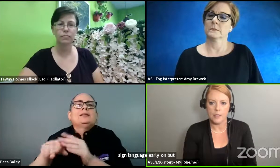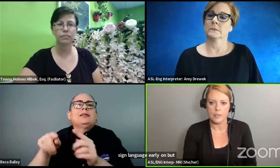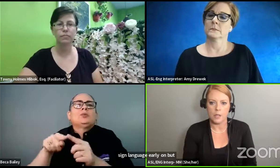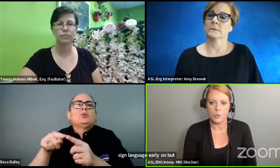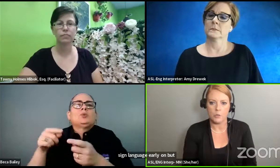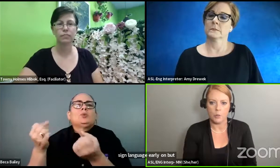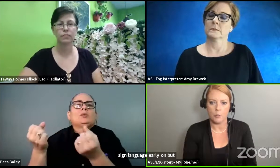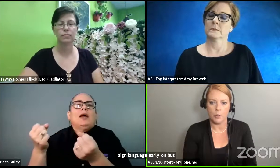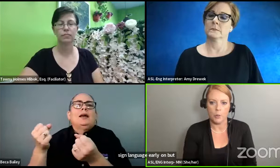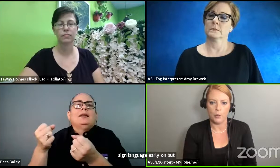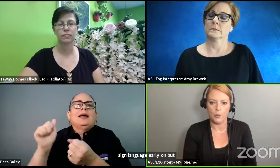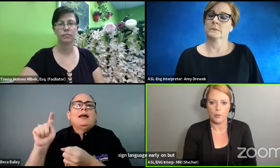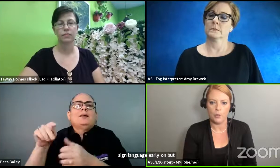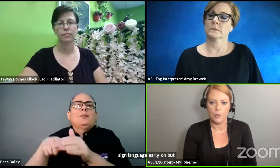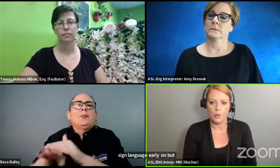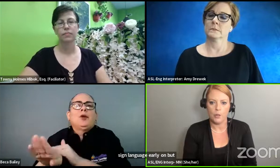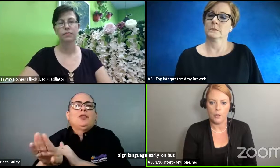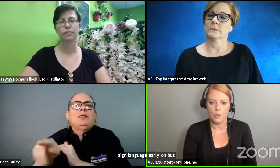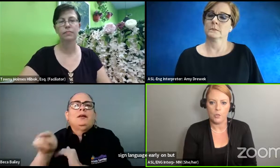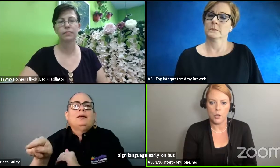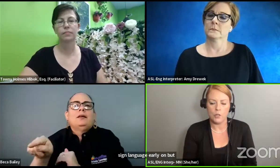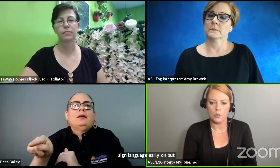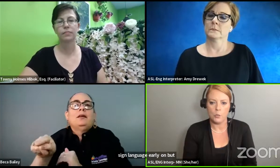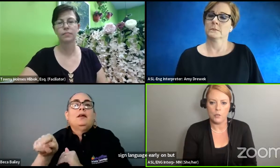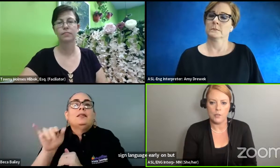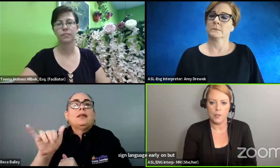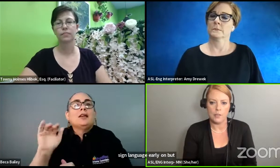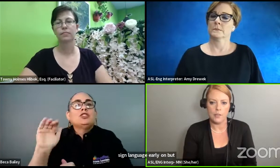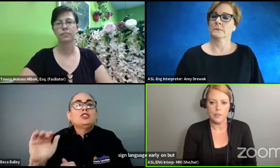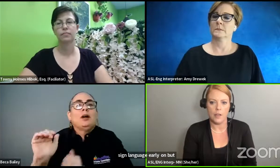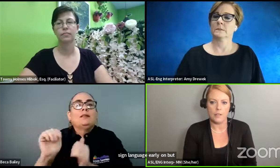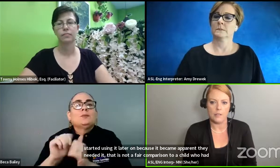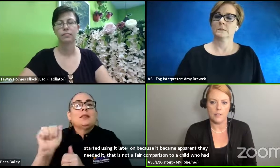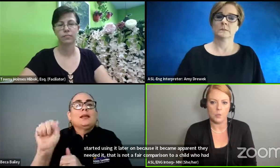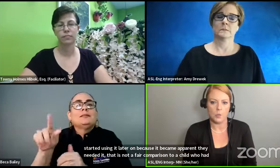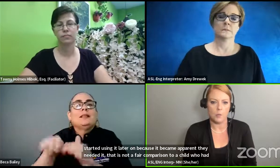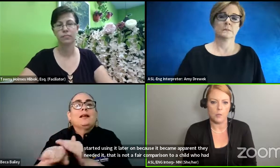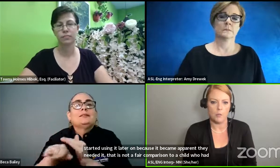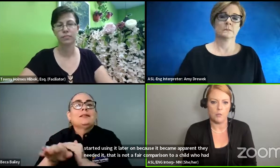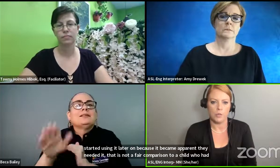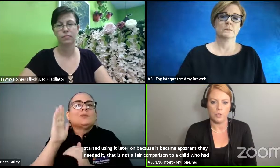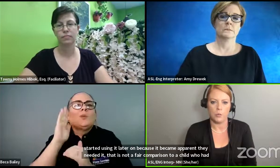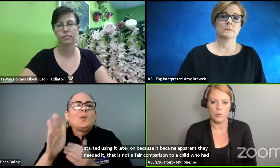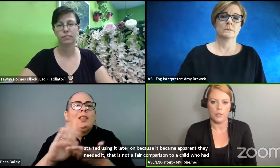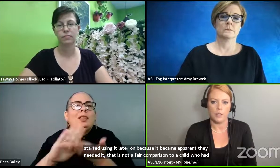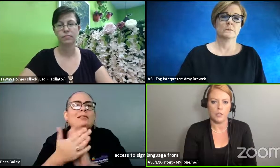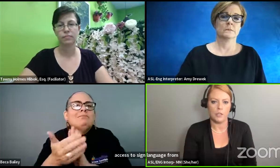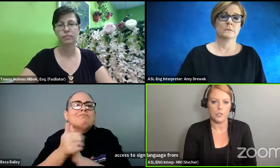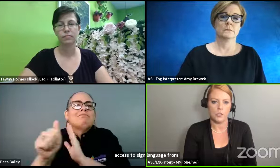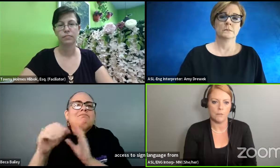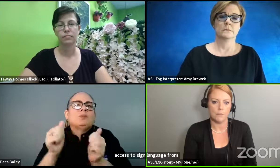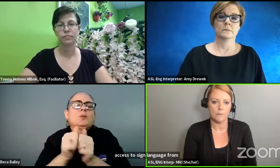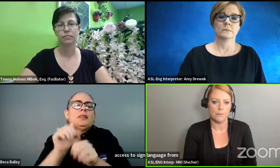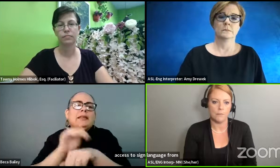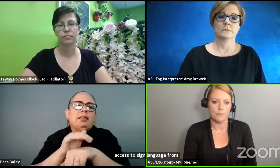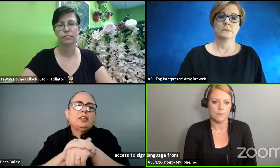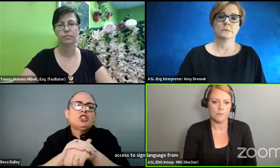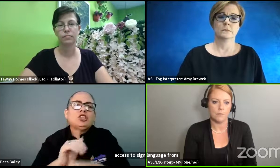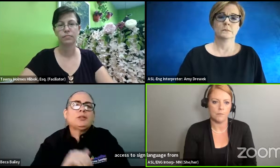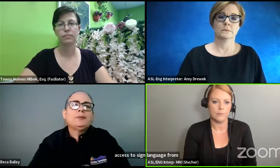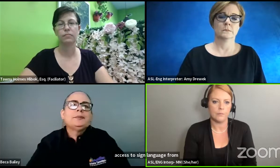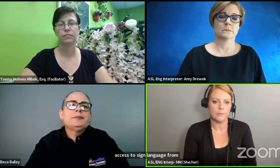access to sign language from birth. The child with ASL access will be proficient with English.